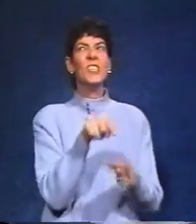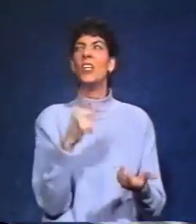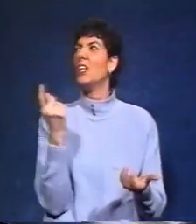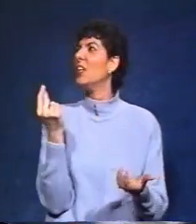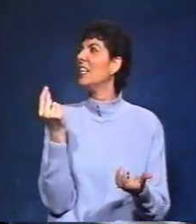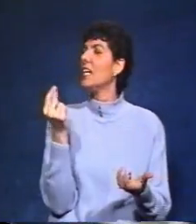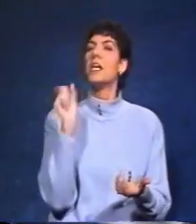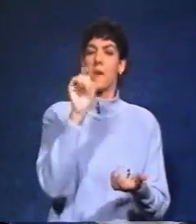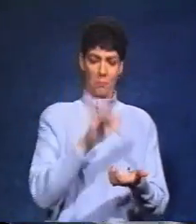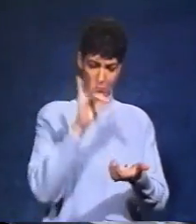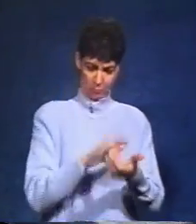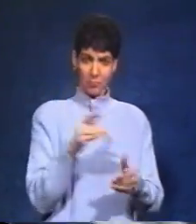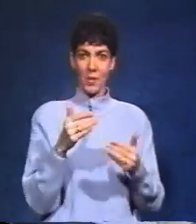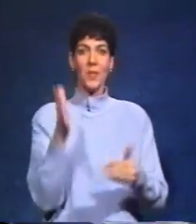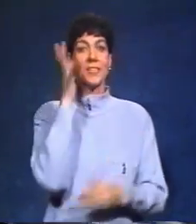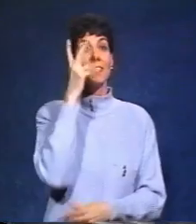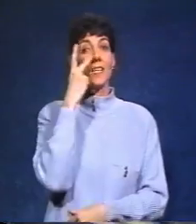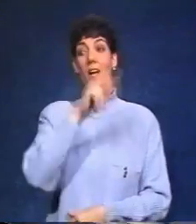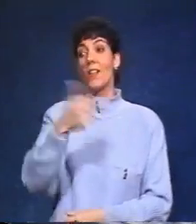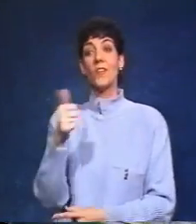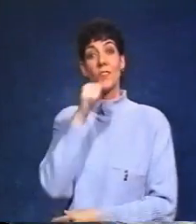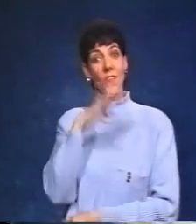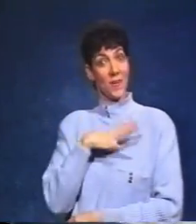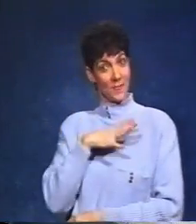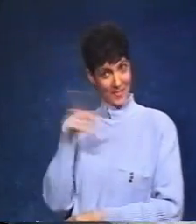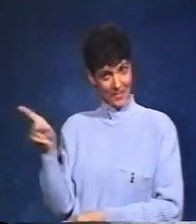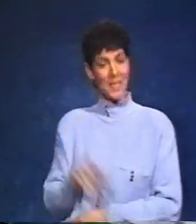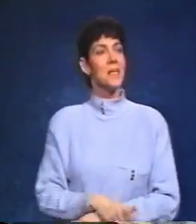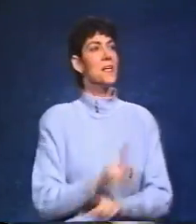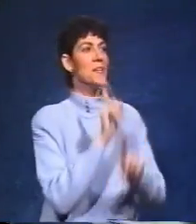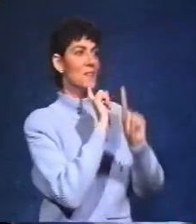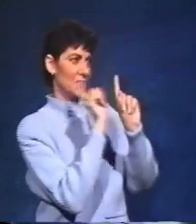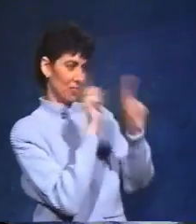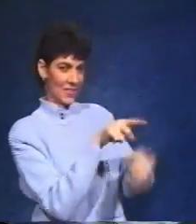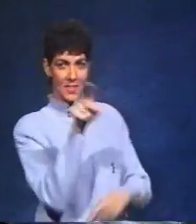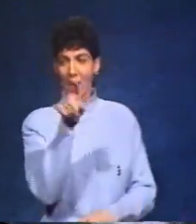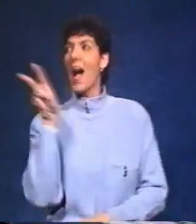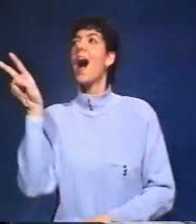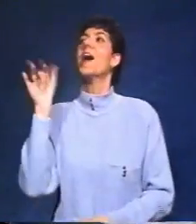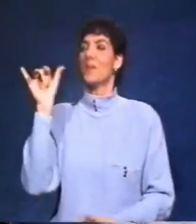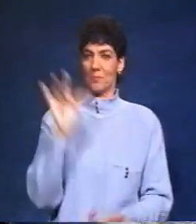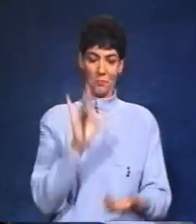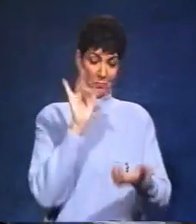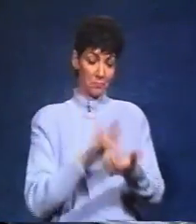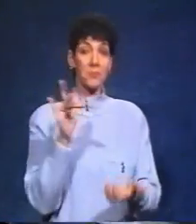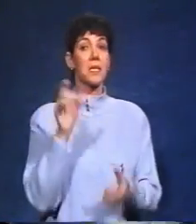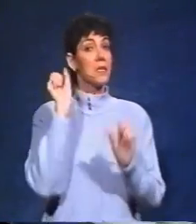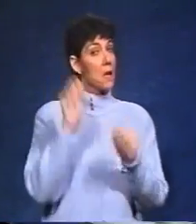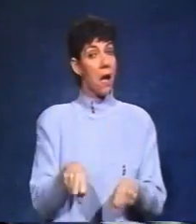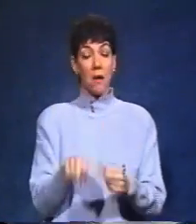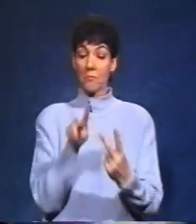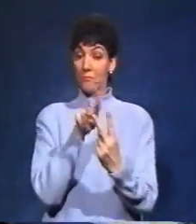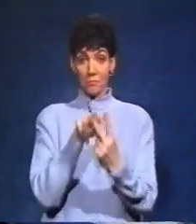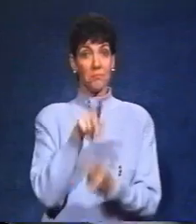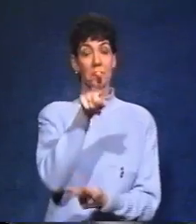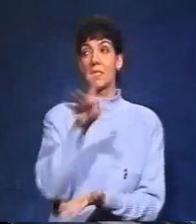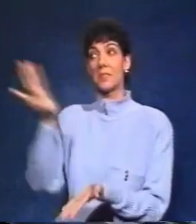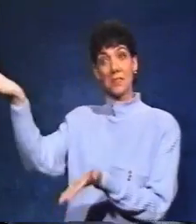After your answer, continue playing the tape, and you will see someone sign their own answer to the question. You